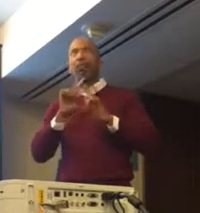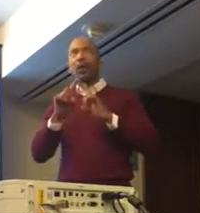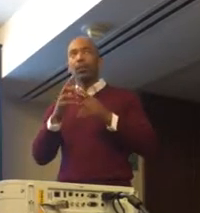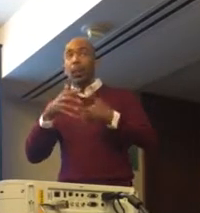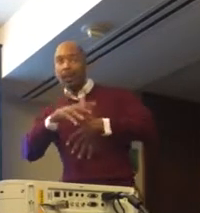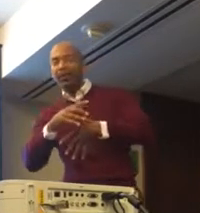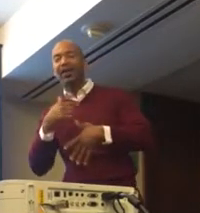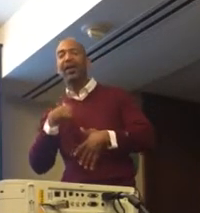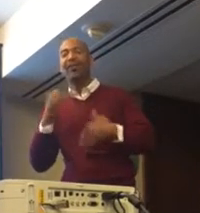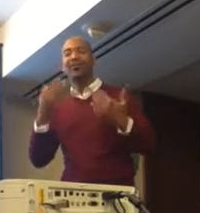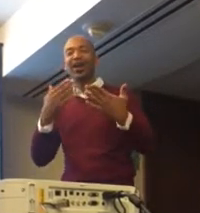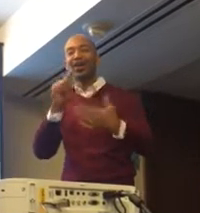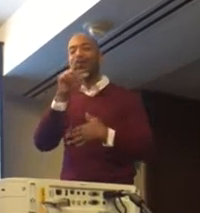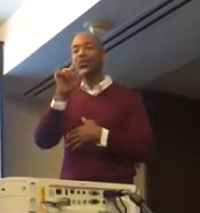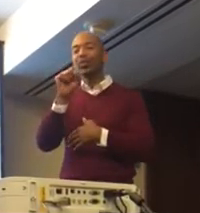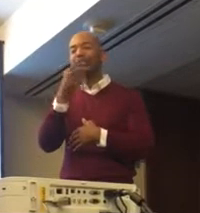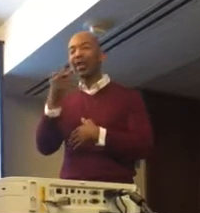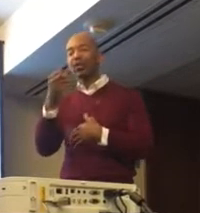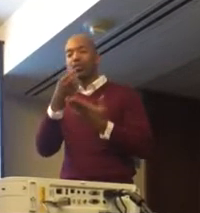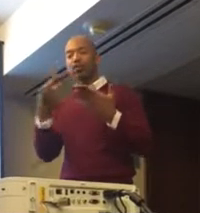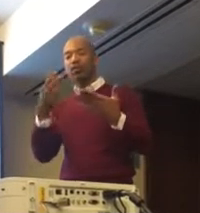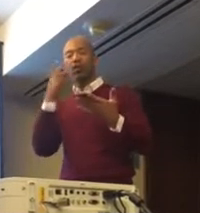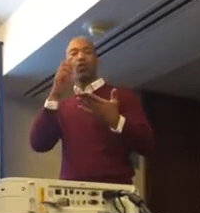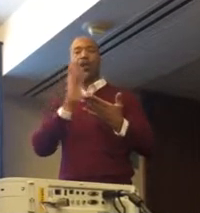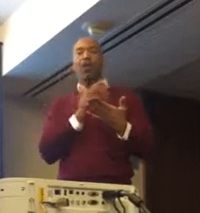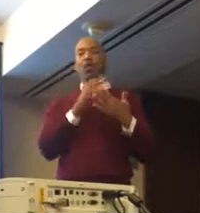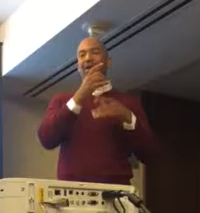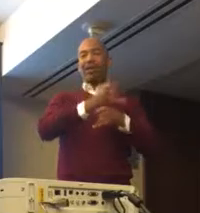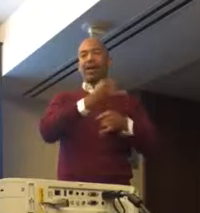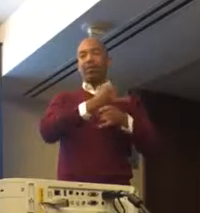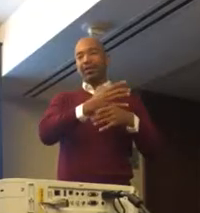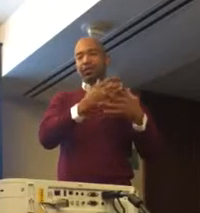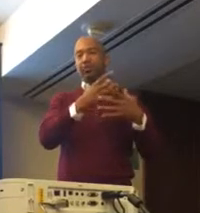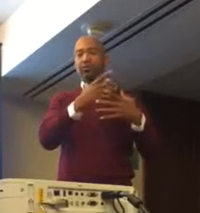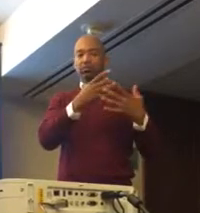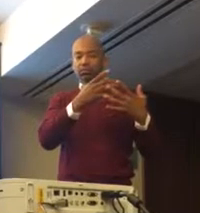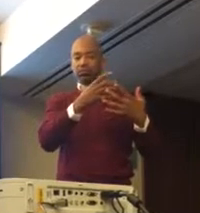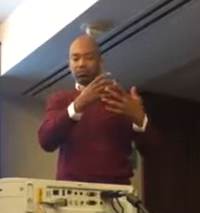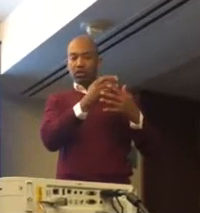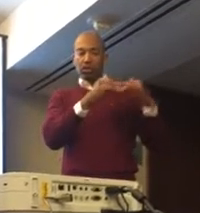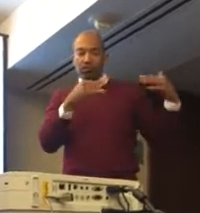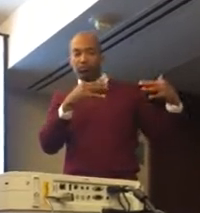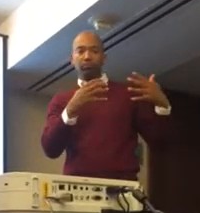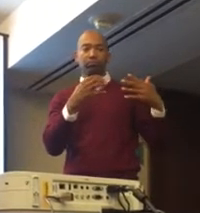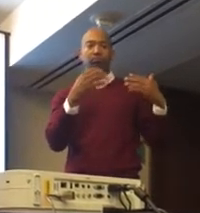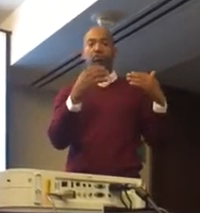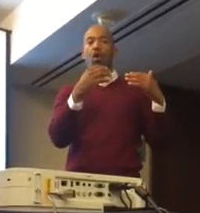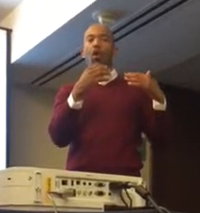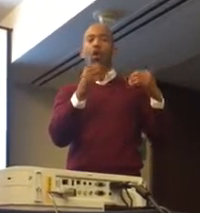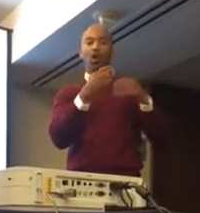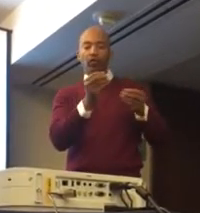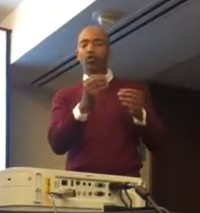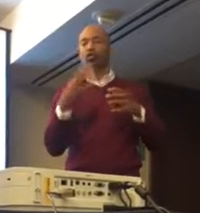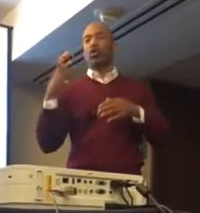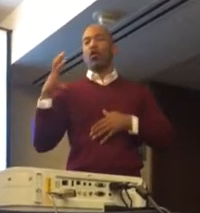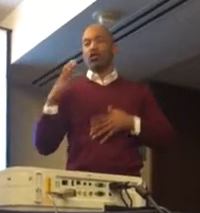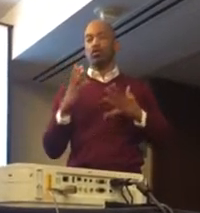I provide tools and resources to our campus equity officers and diversity officers. I came into this work when I was still on a